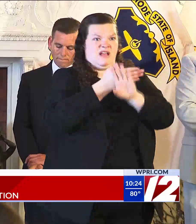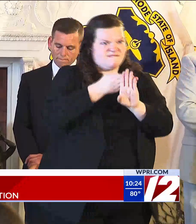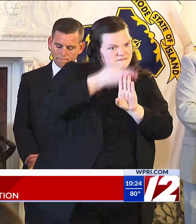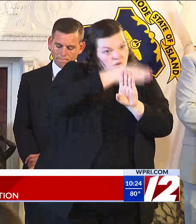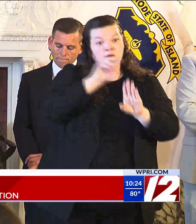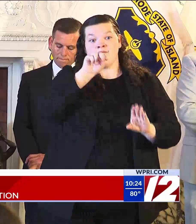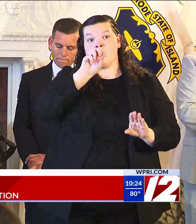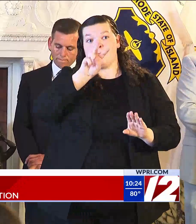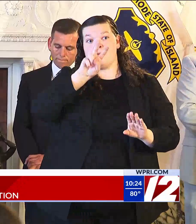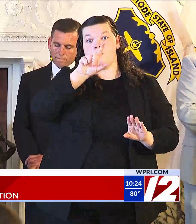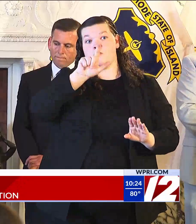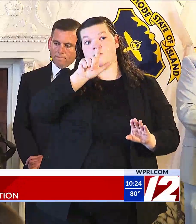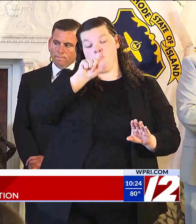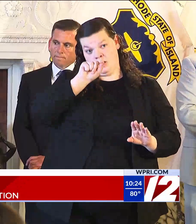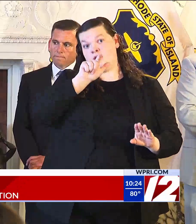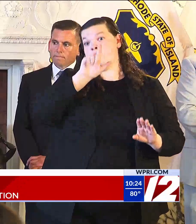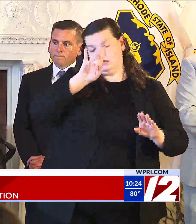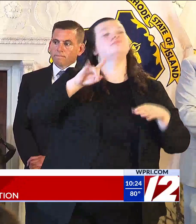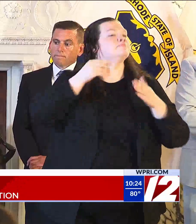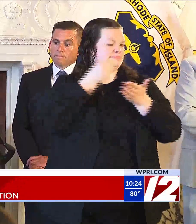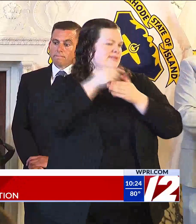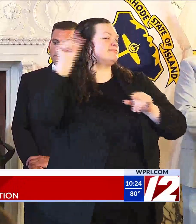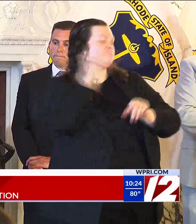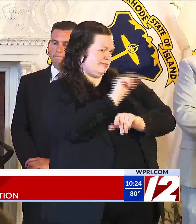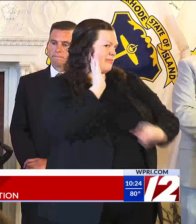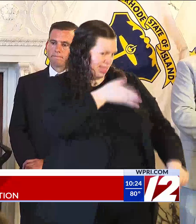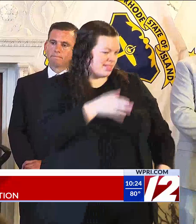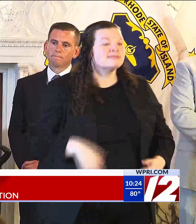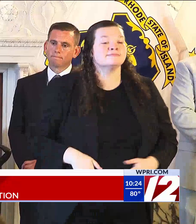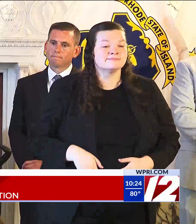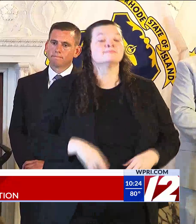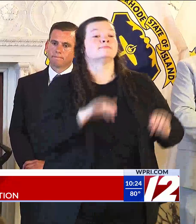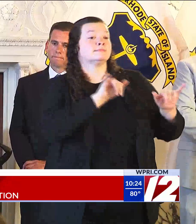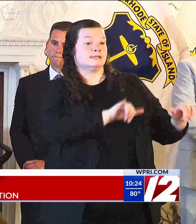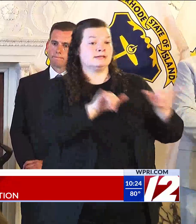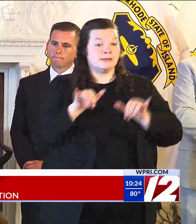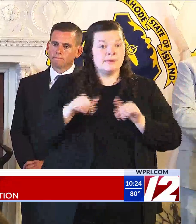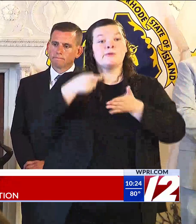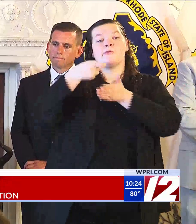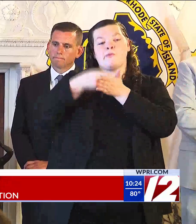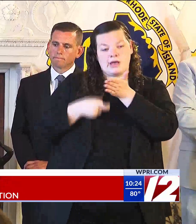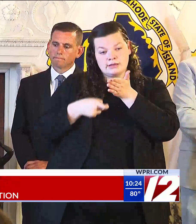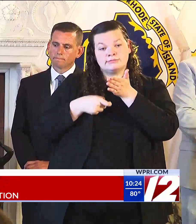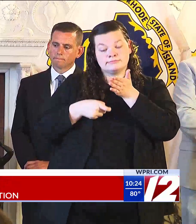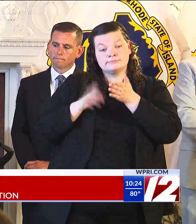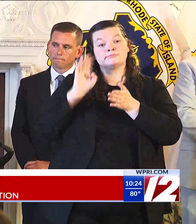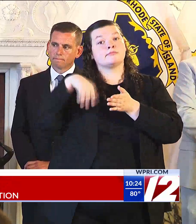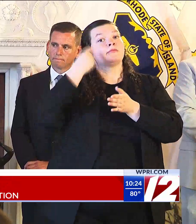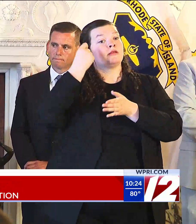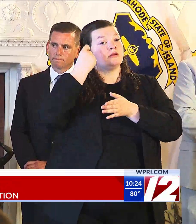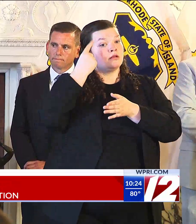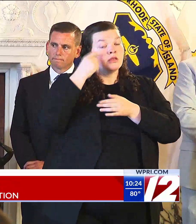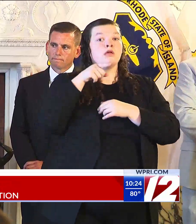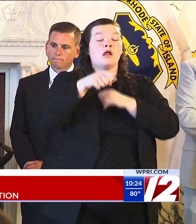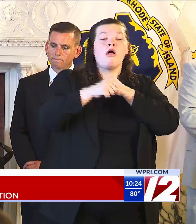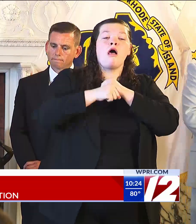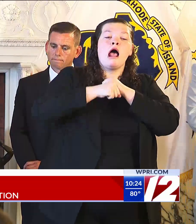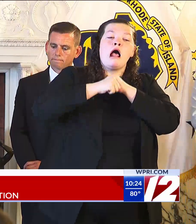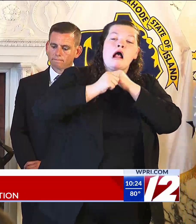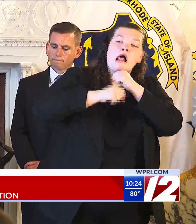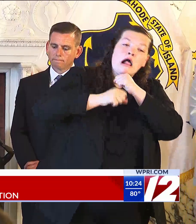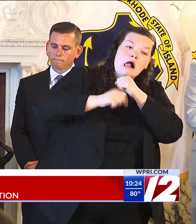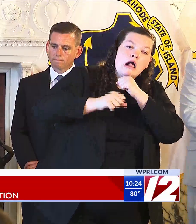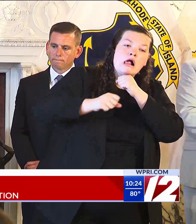to $25,000 per day that will be assessed for exceeding their project